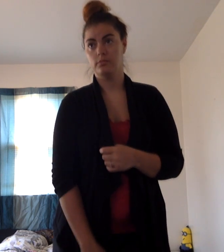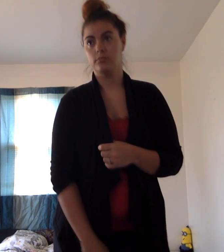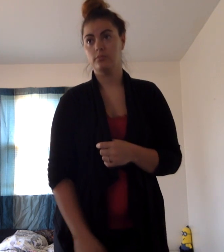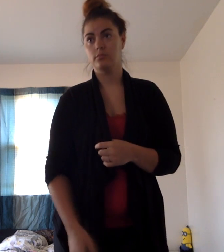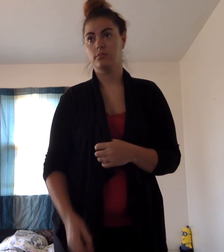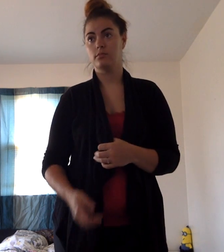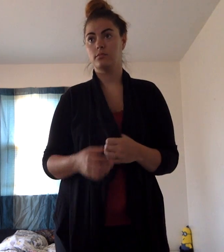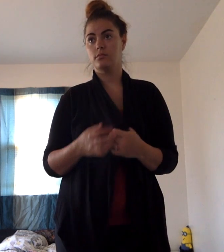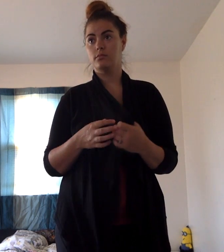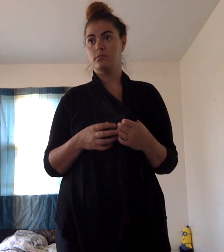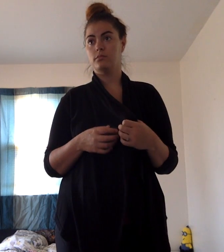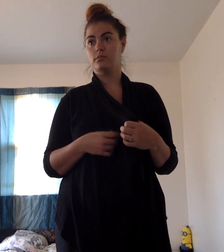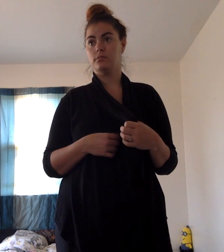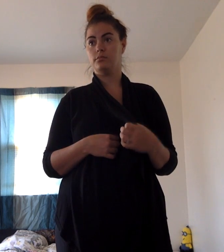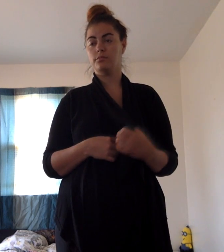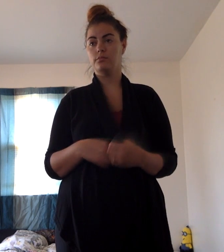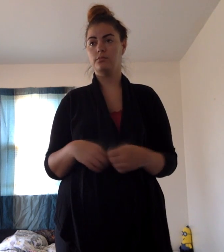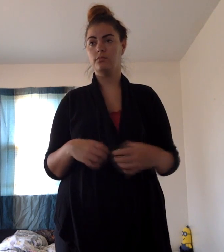At that time I joined the faculty at Gallaudet.